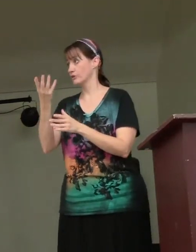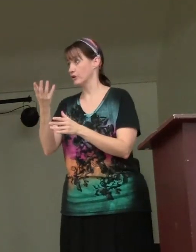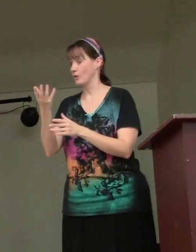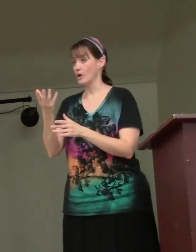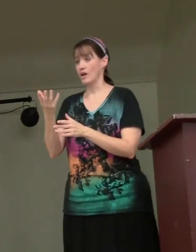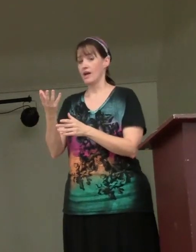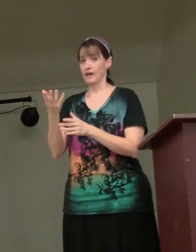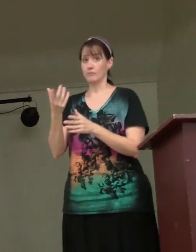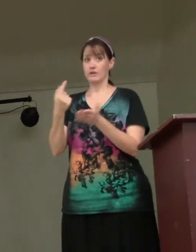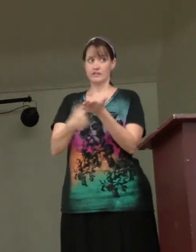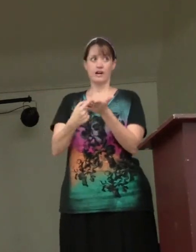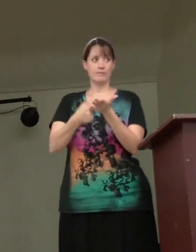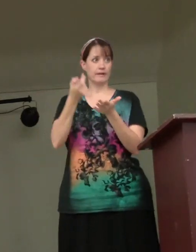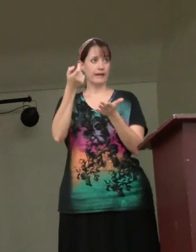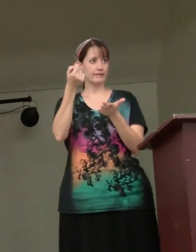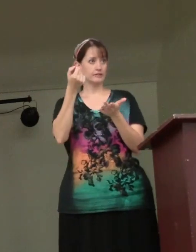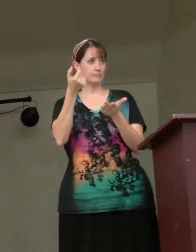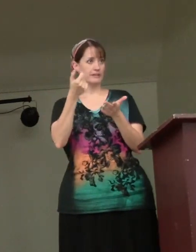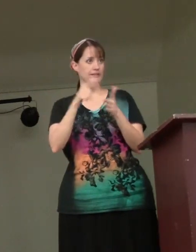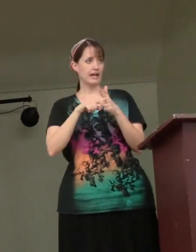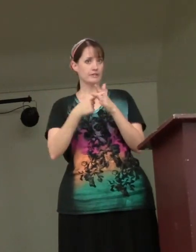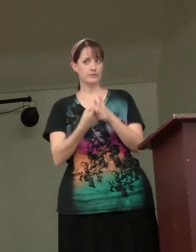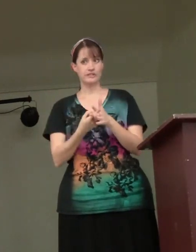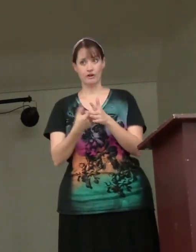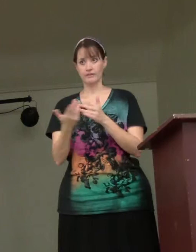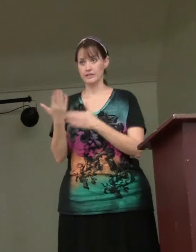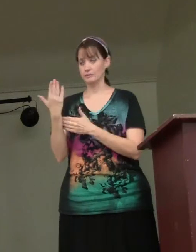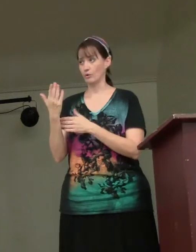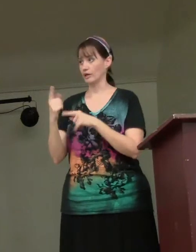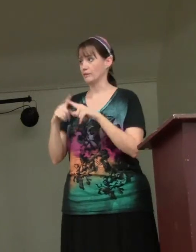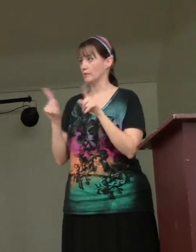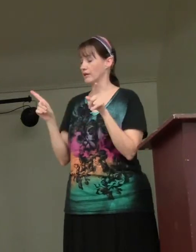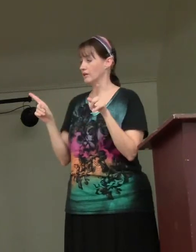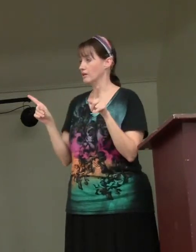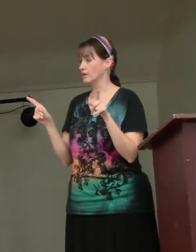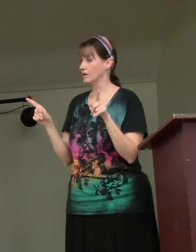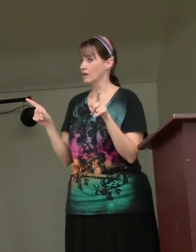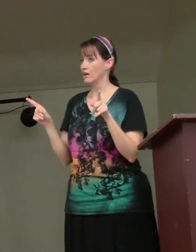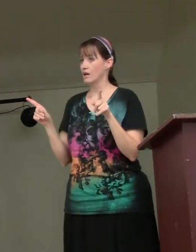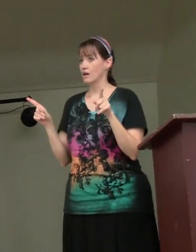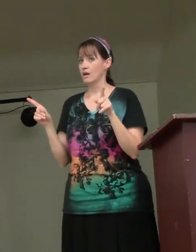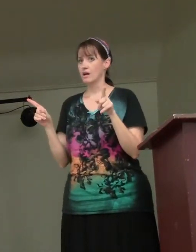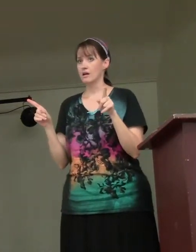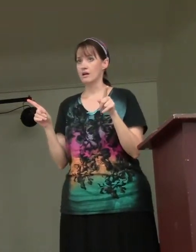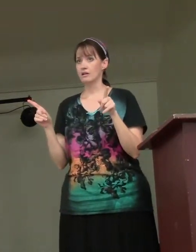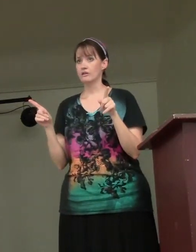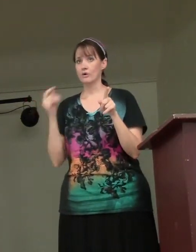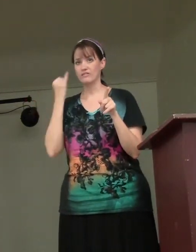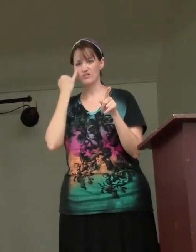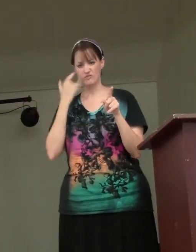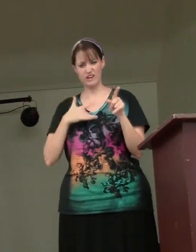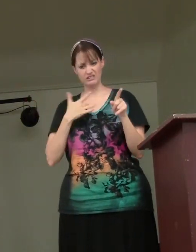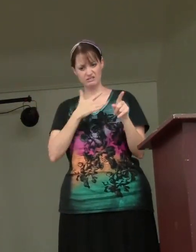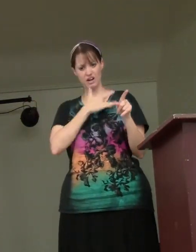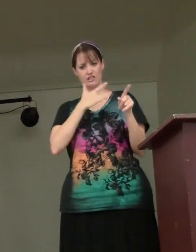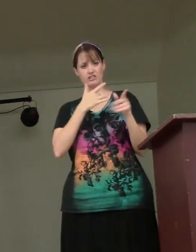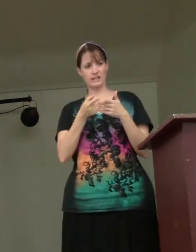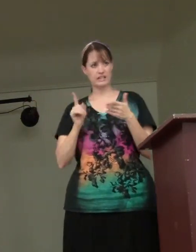you know. And we're going to talk about that a little bit as we start this morning. But, you know, if you felt touched last